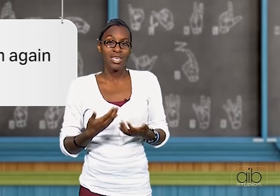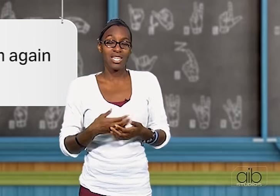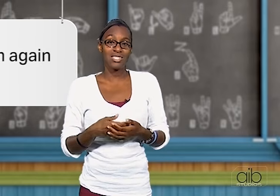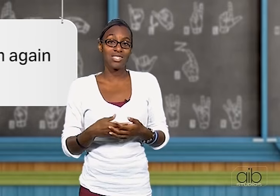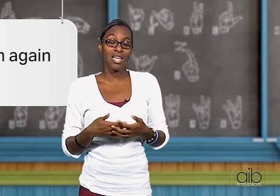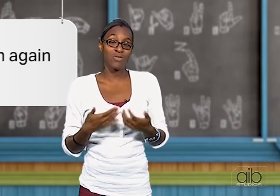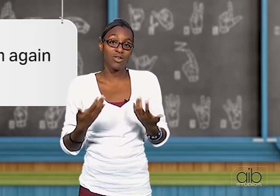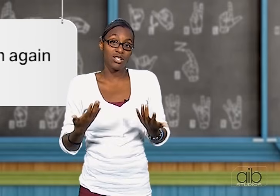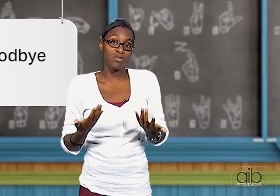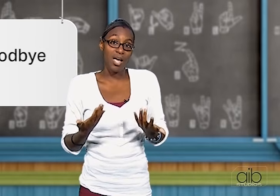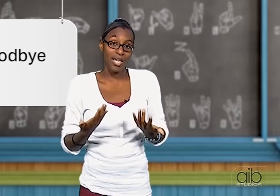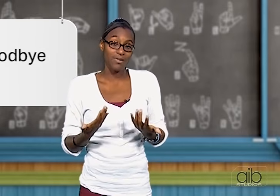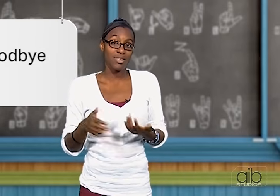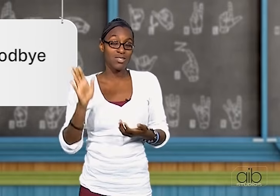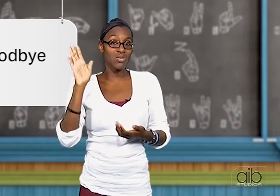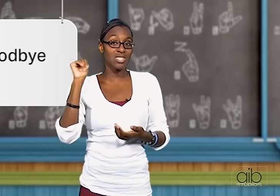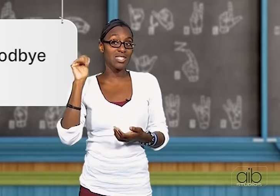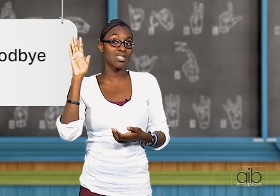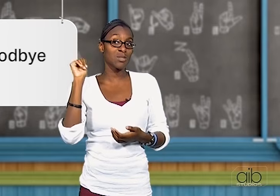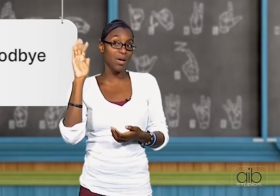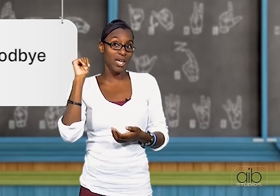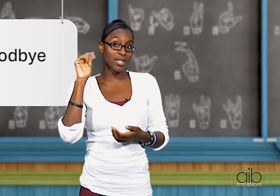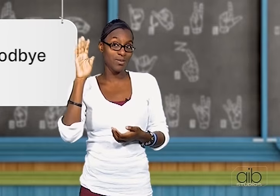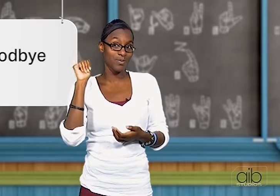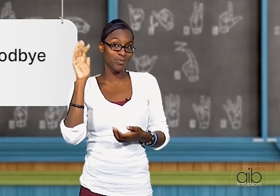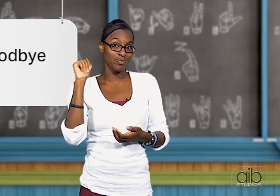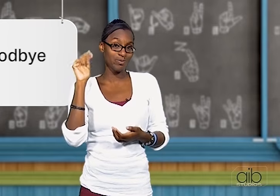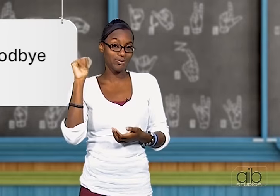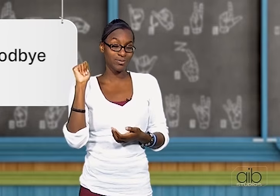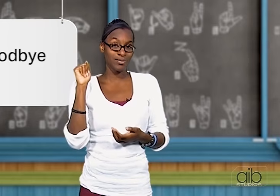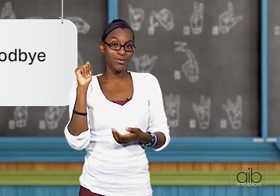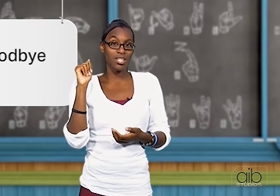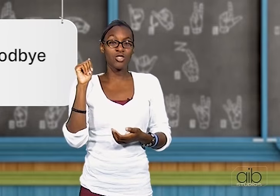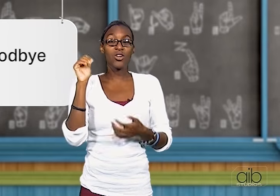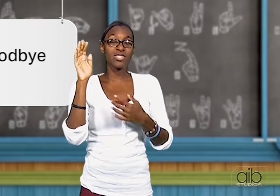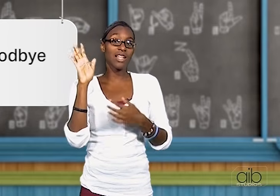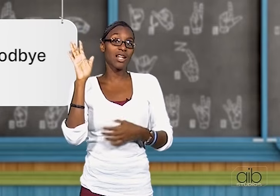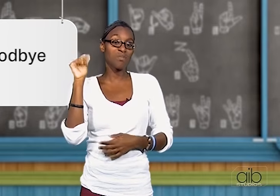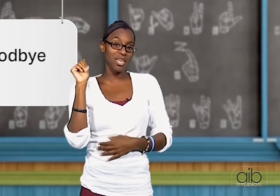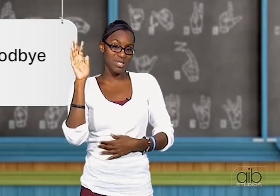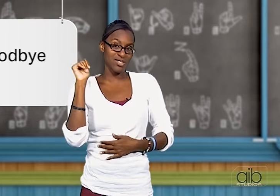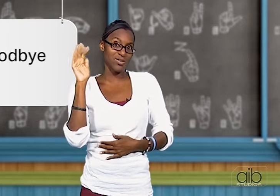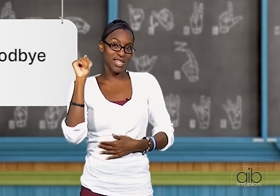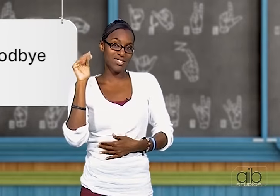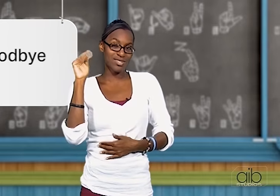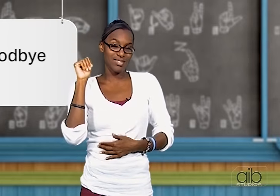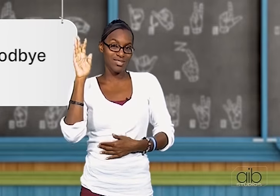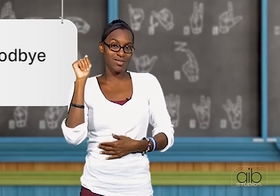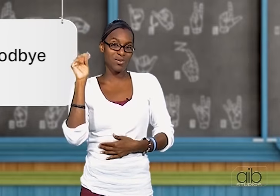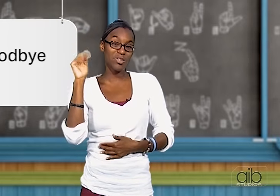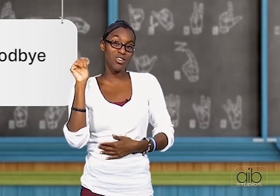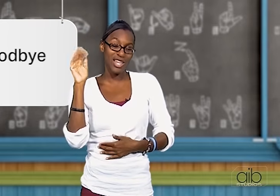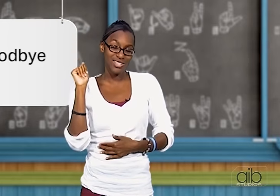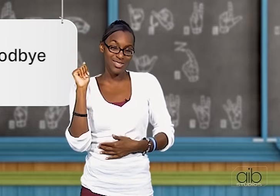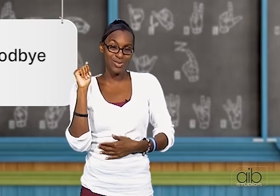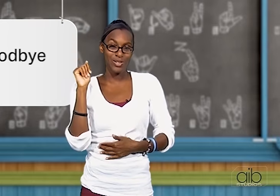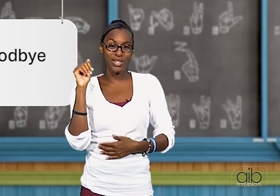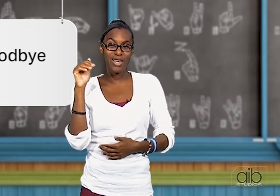It's a sign for goodbye. So this is goodbye. You notice that a lot of babies do this when they're trying to learn how to